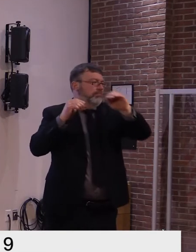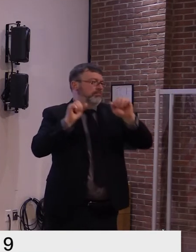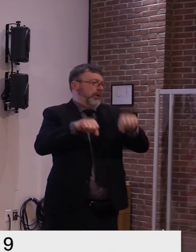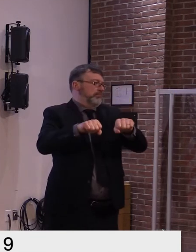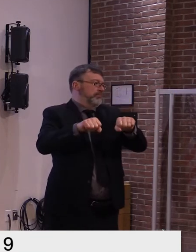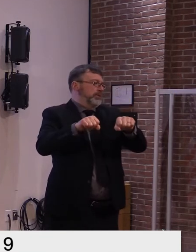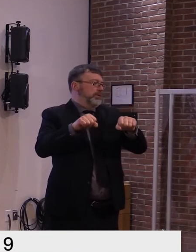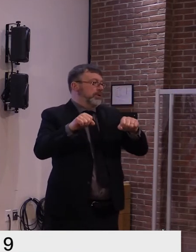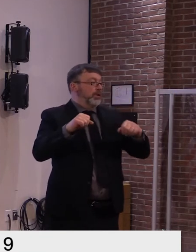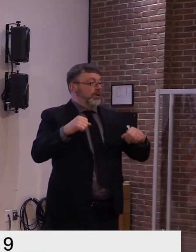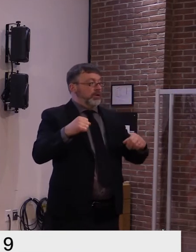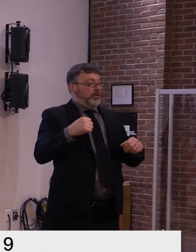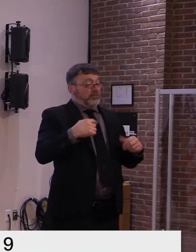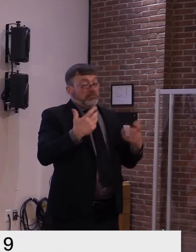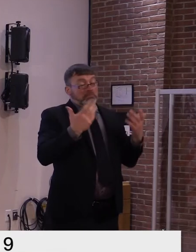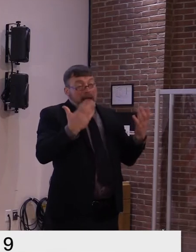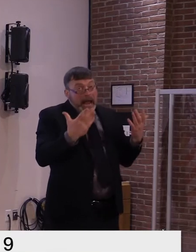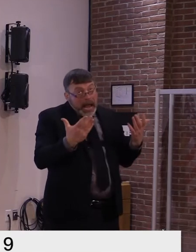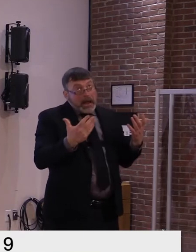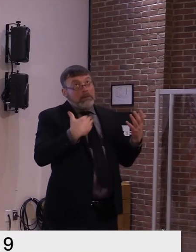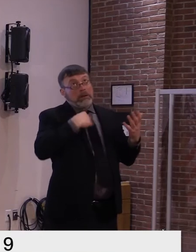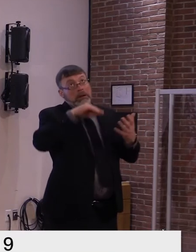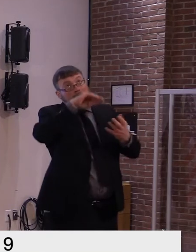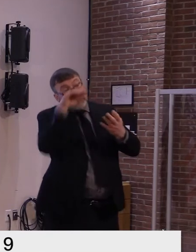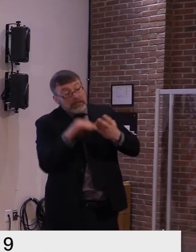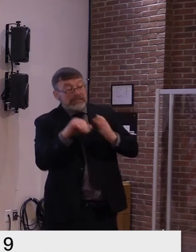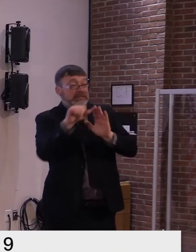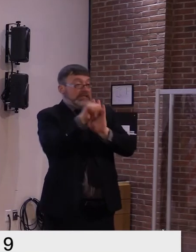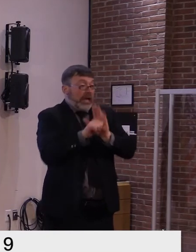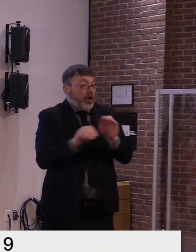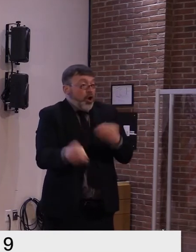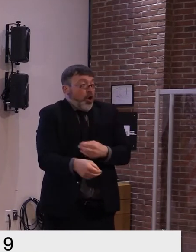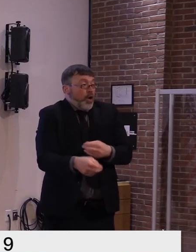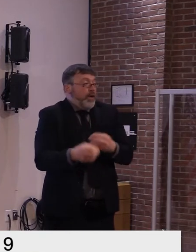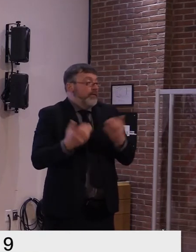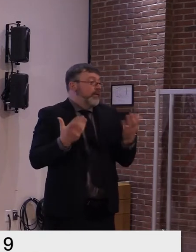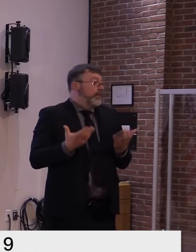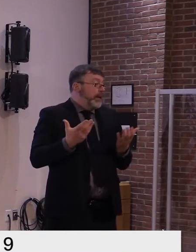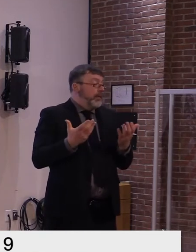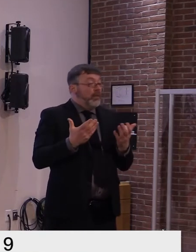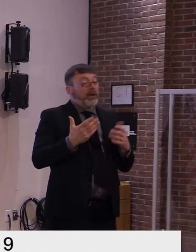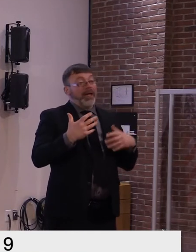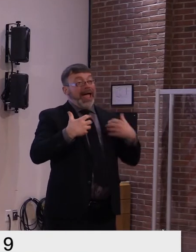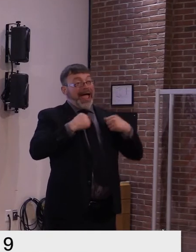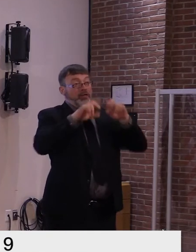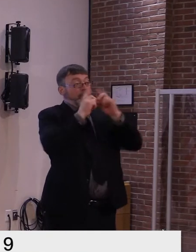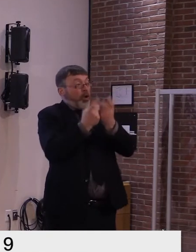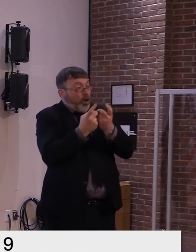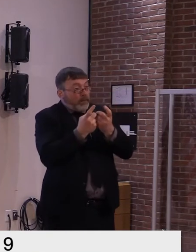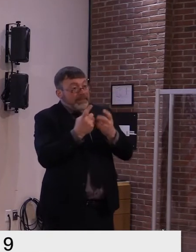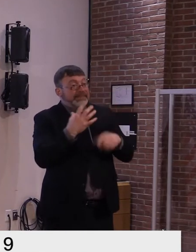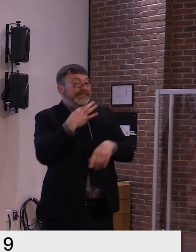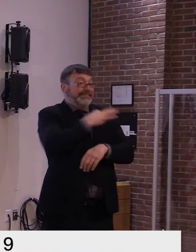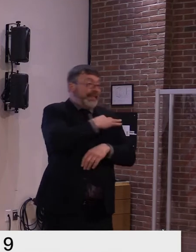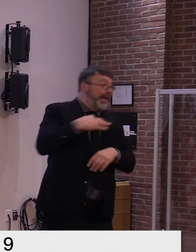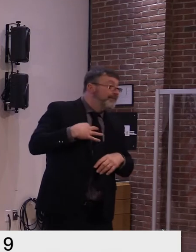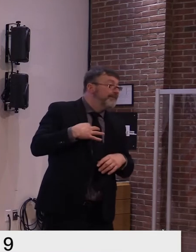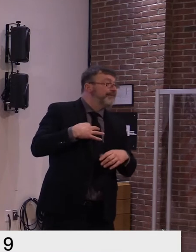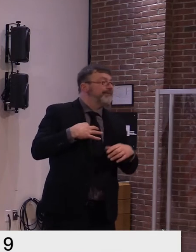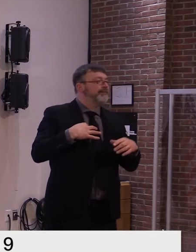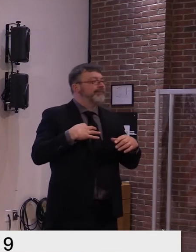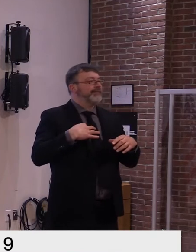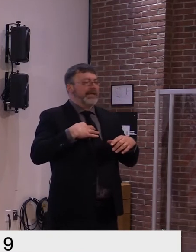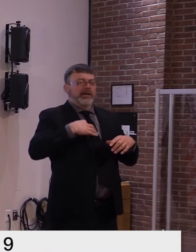using personnel at the health department, using personnel that are trained, personnel at the